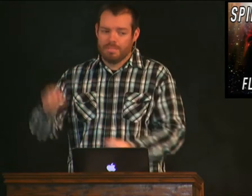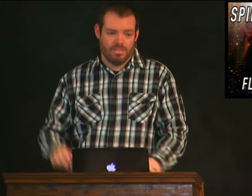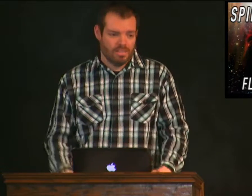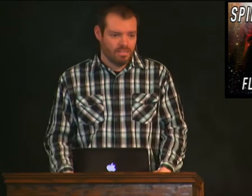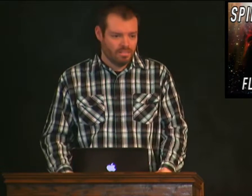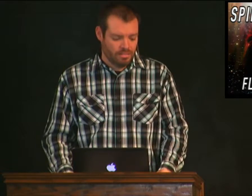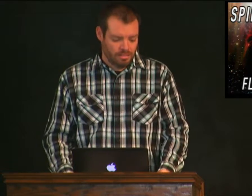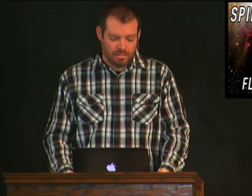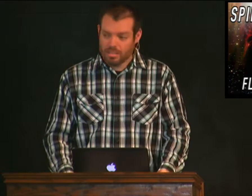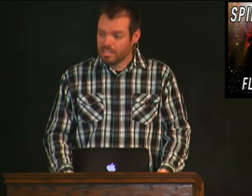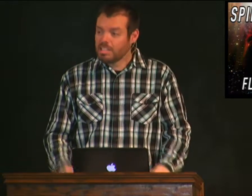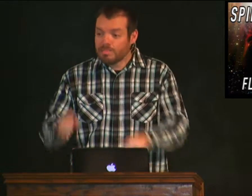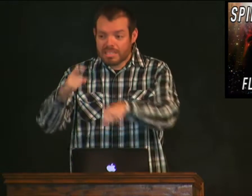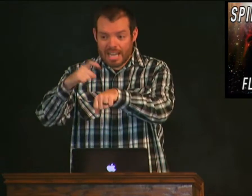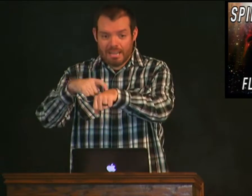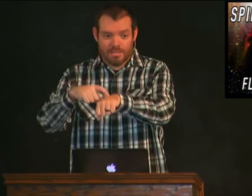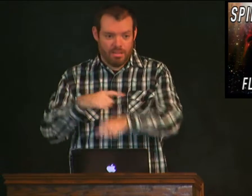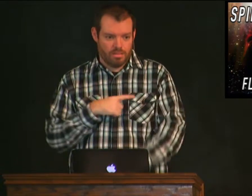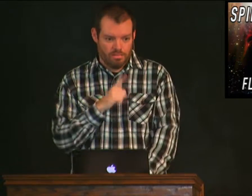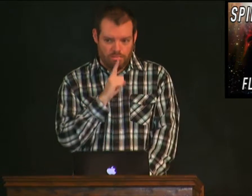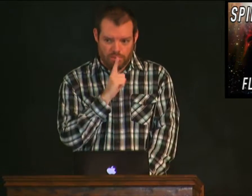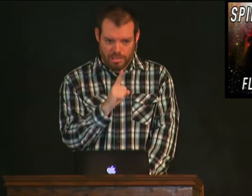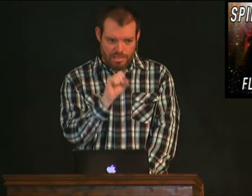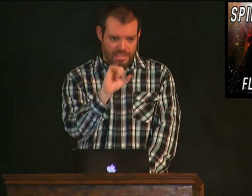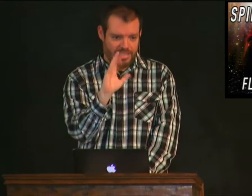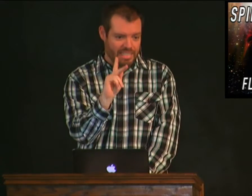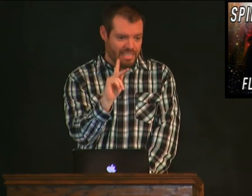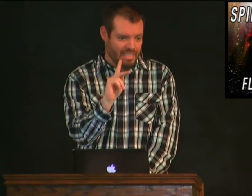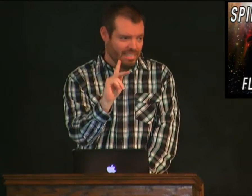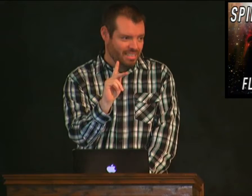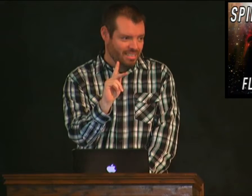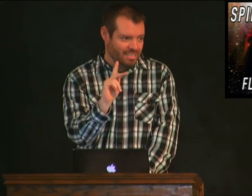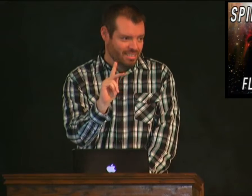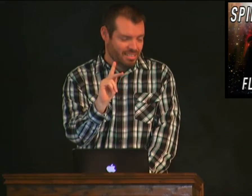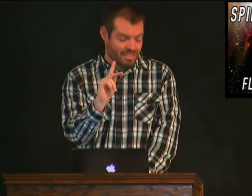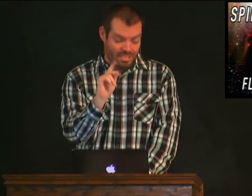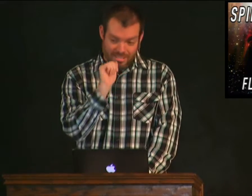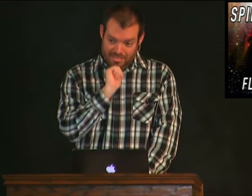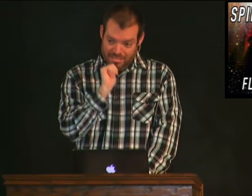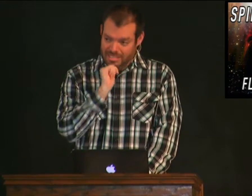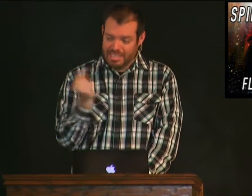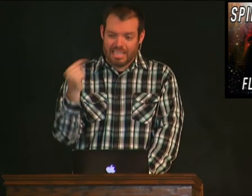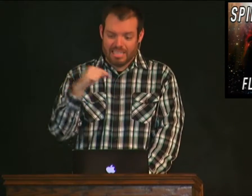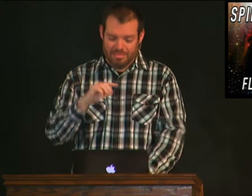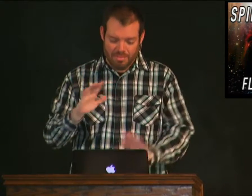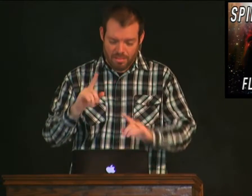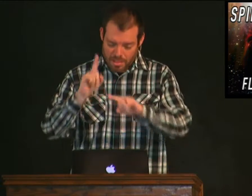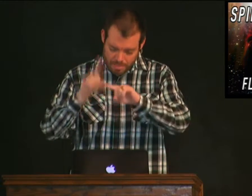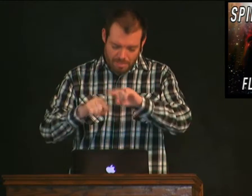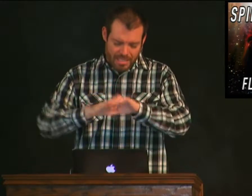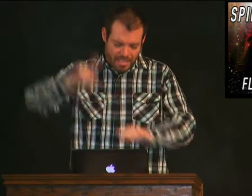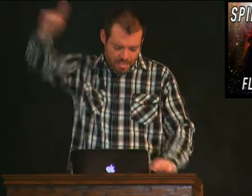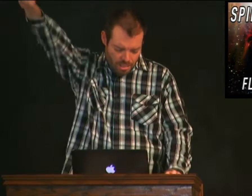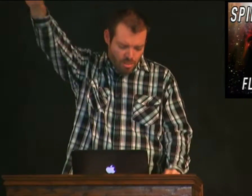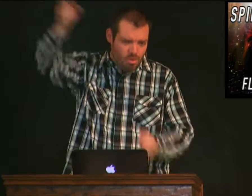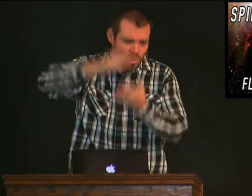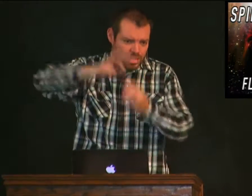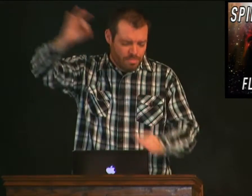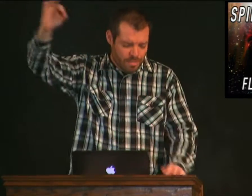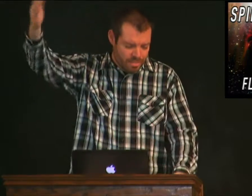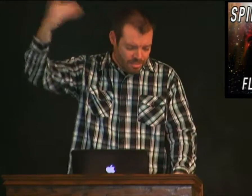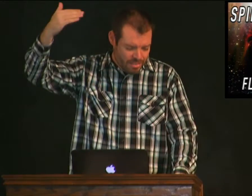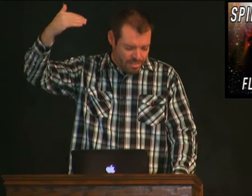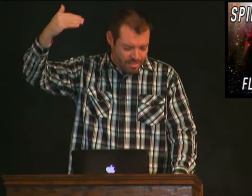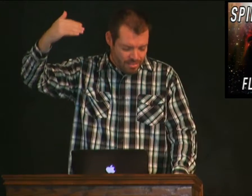Depend on the Spirit. There's been times when I was really sick. And I come, like, okay, I'm depending on you,